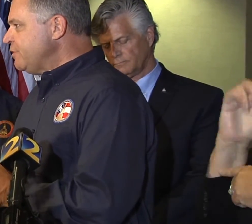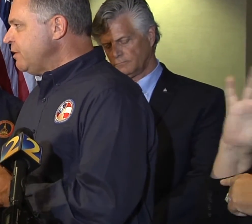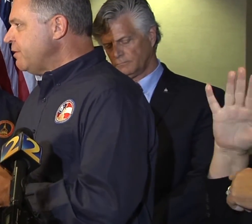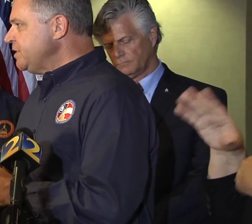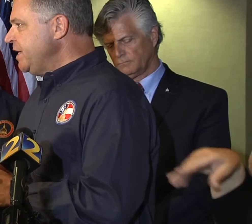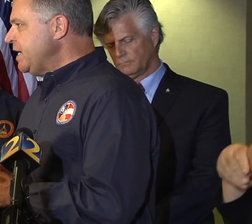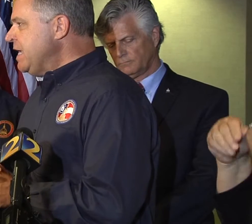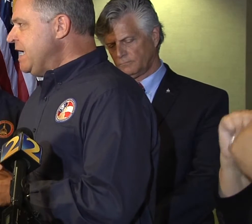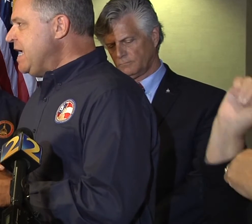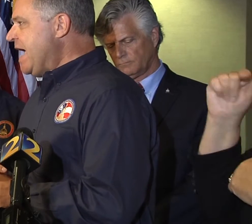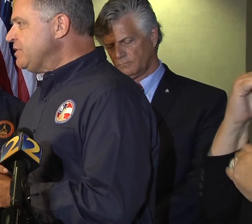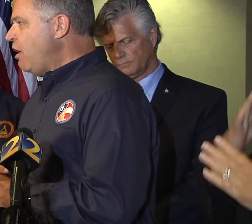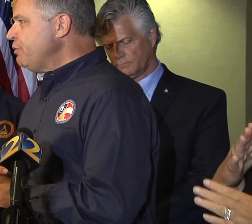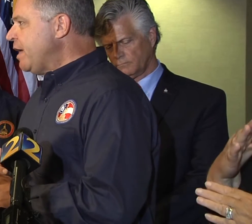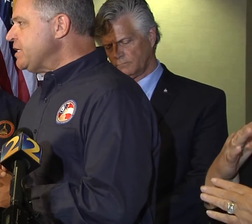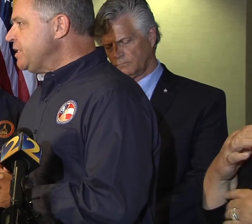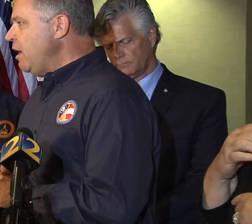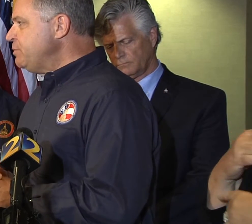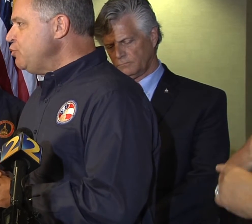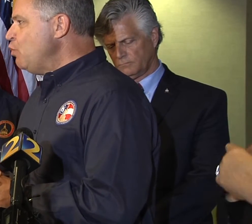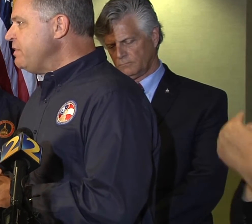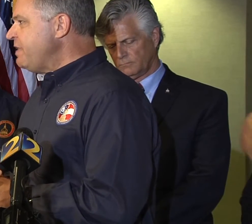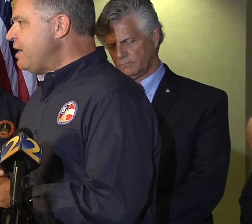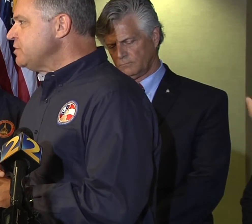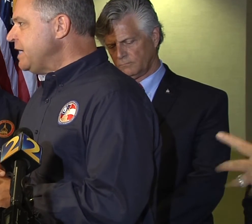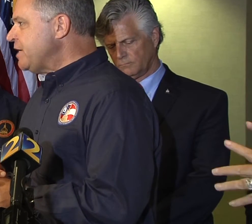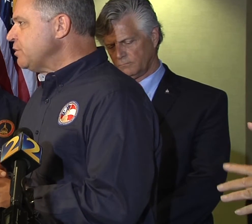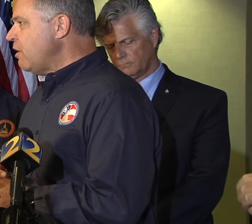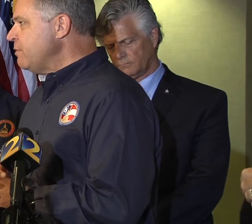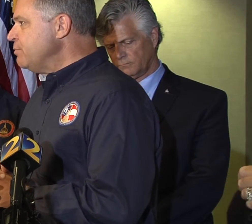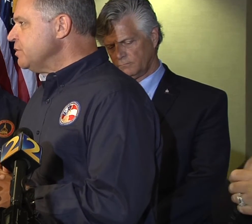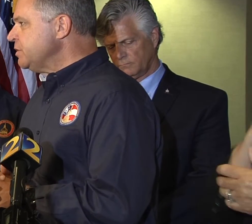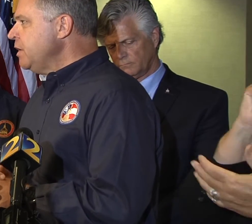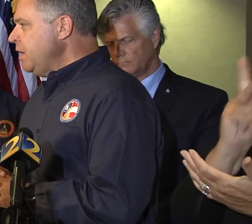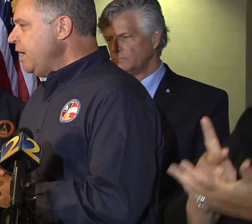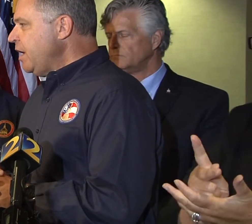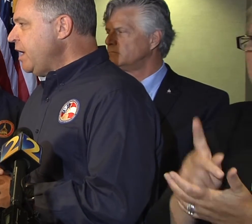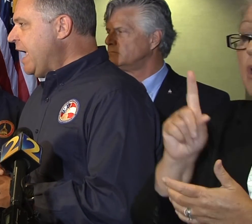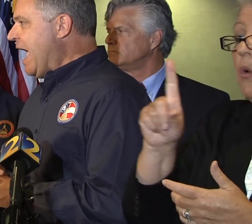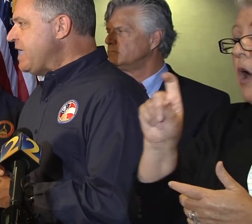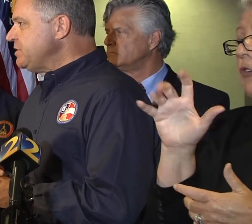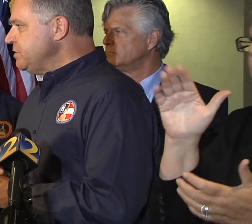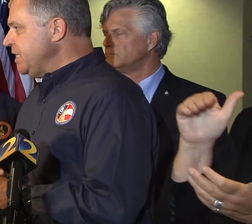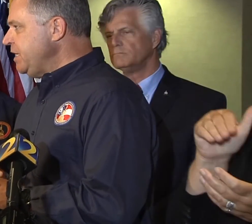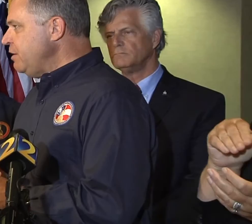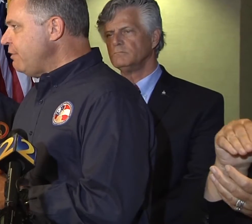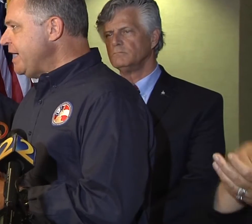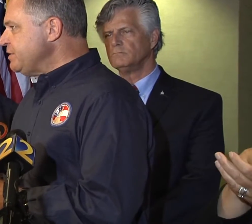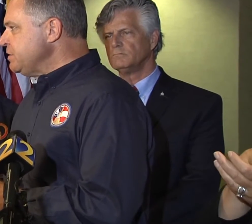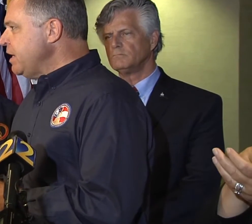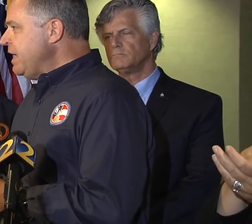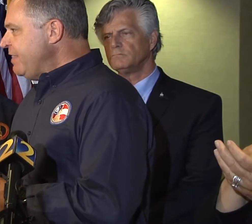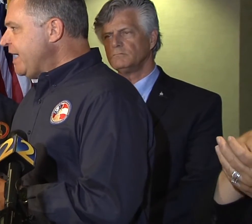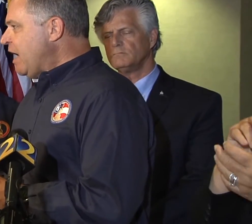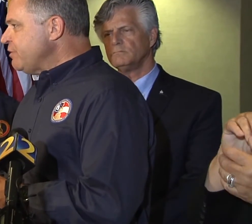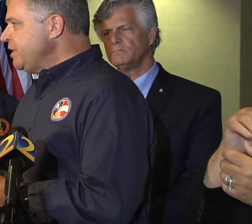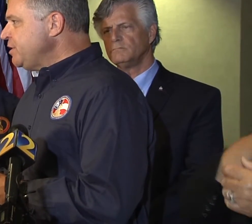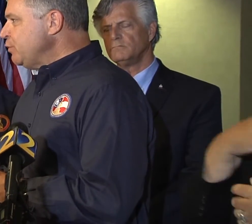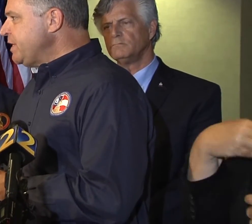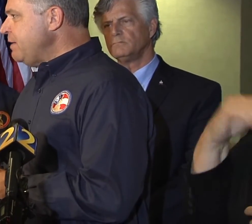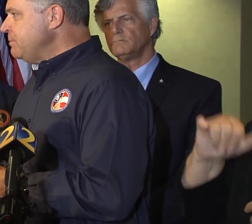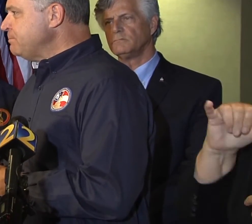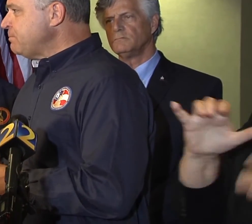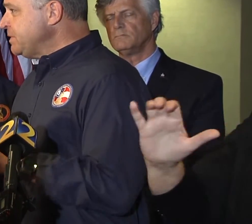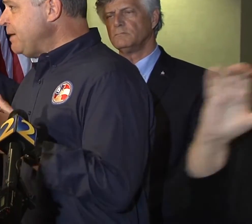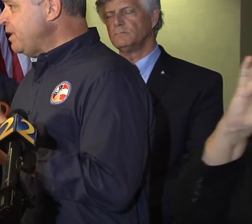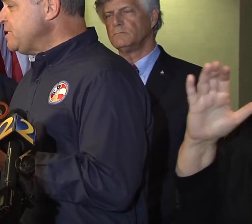what the governor has already said, he has authorized up to 1,000 National Guard members as the need arises. That conversation